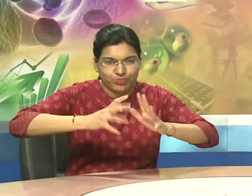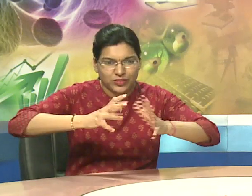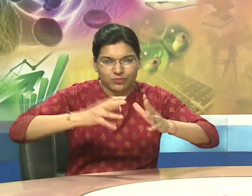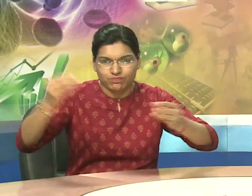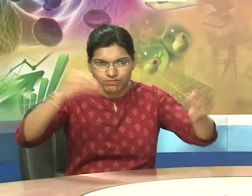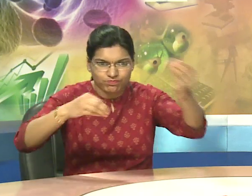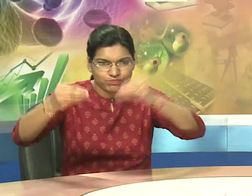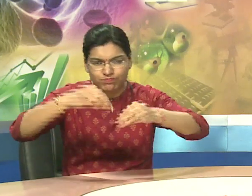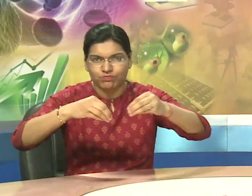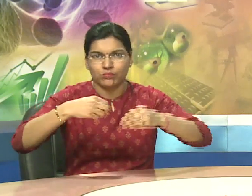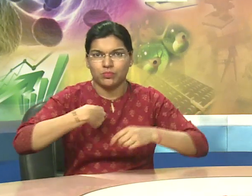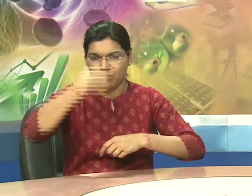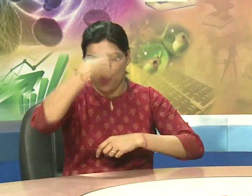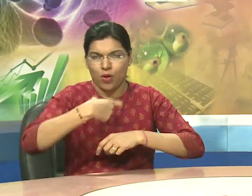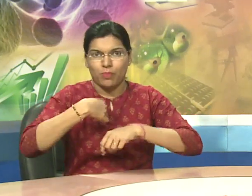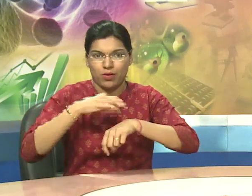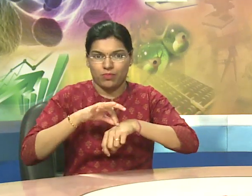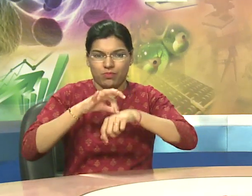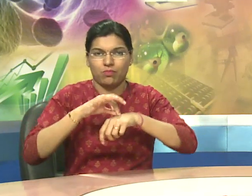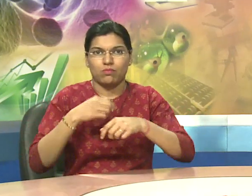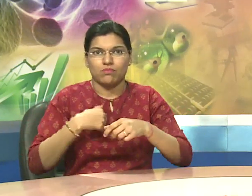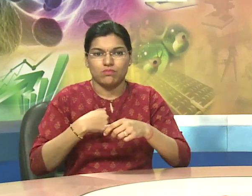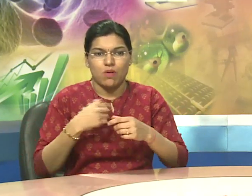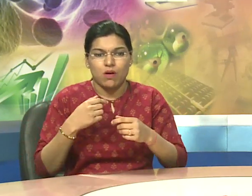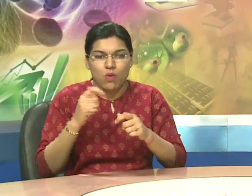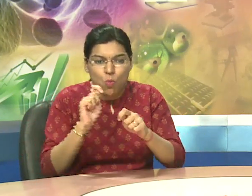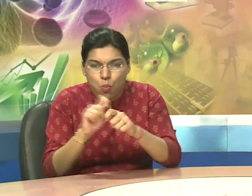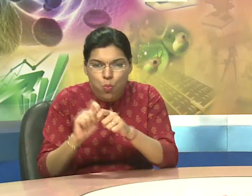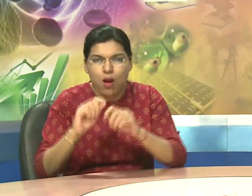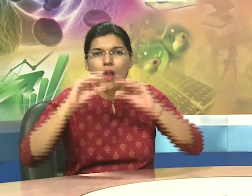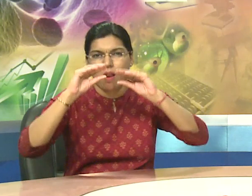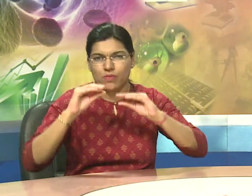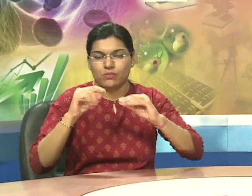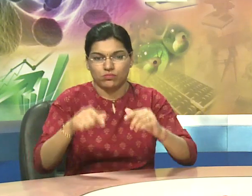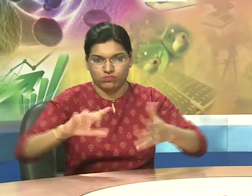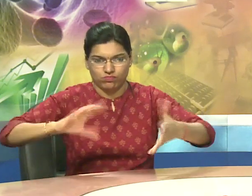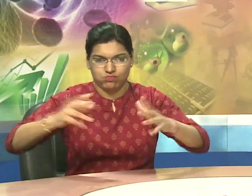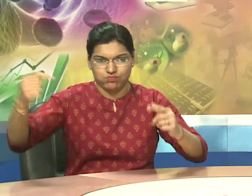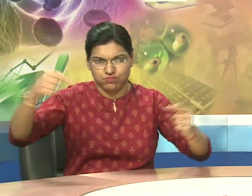if there is something which is very heavy, only person cannot